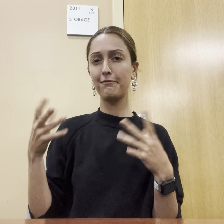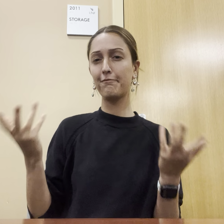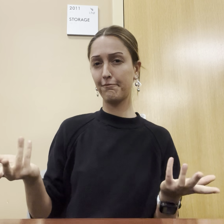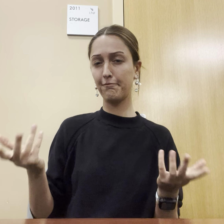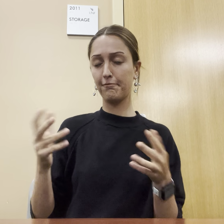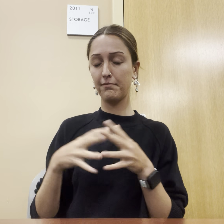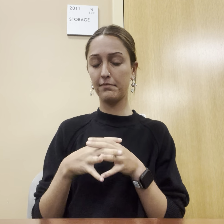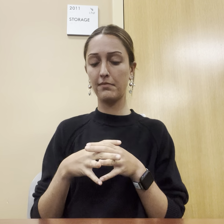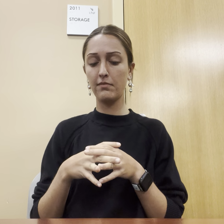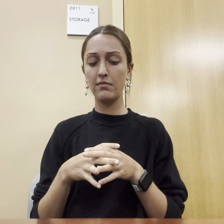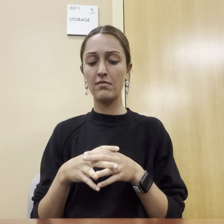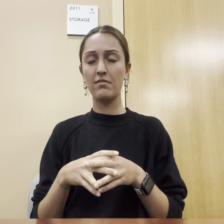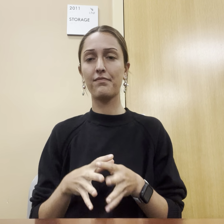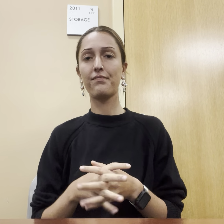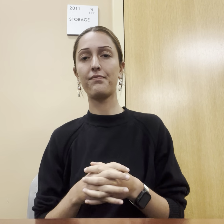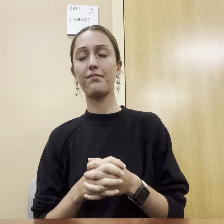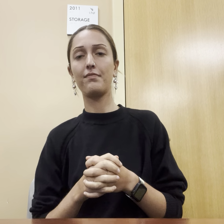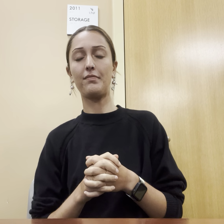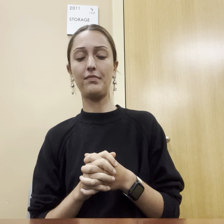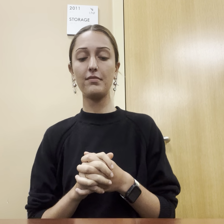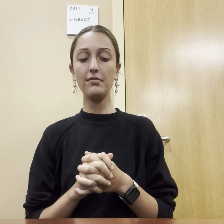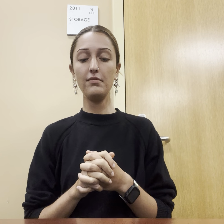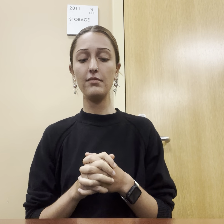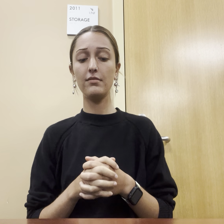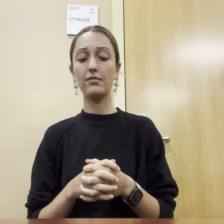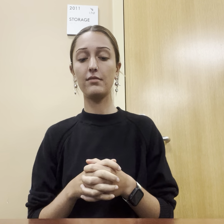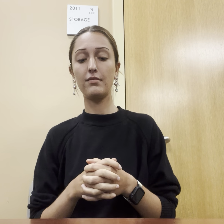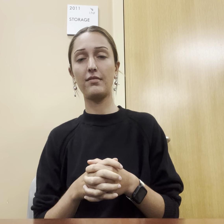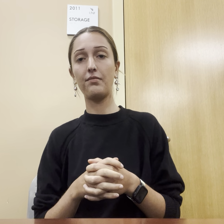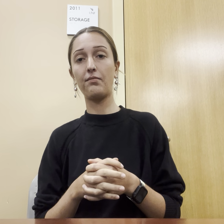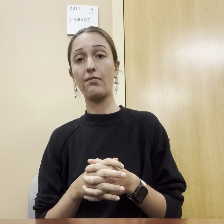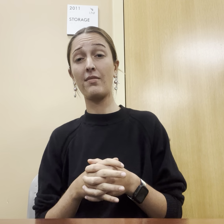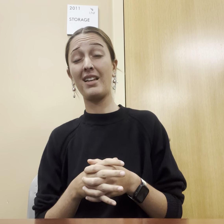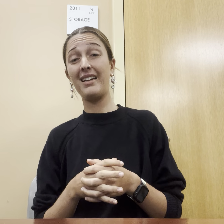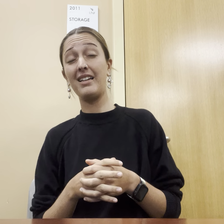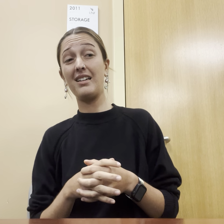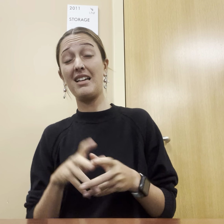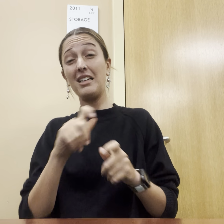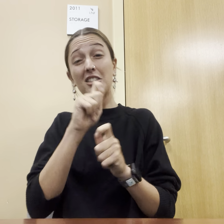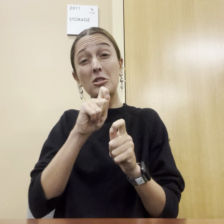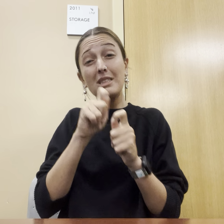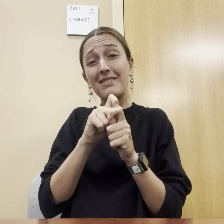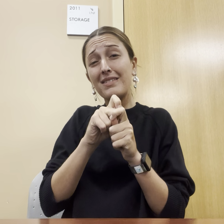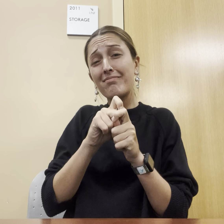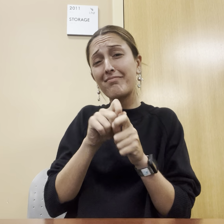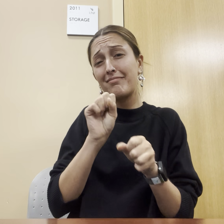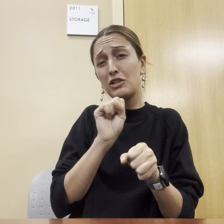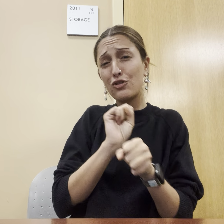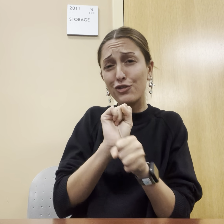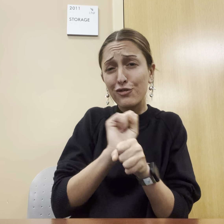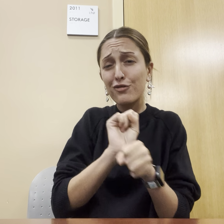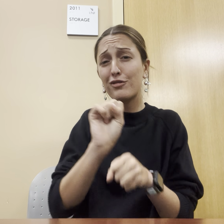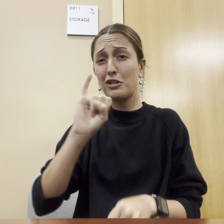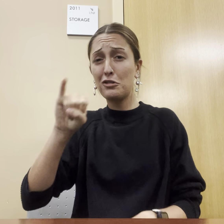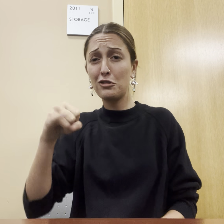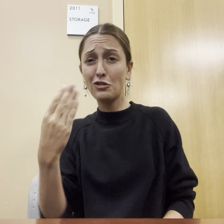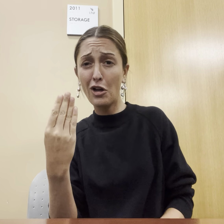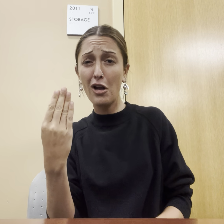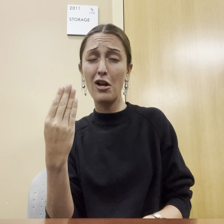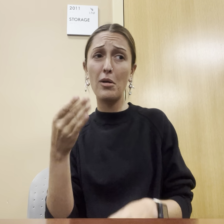the job of an interpreter, you don't have to explain why you declined that assignment. They don't need a reason. They're not going to ask for a reason. You can just say,